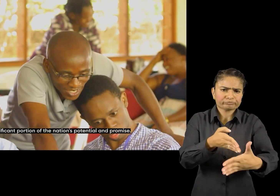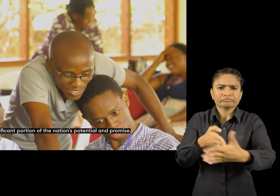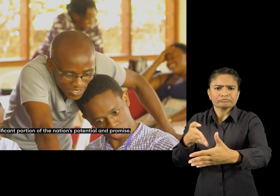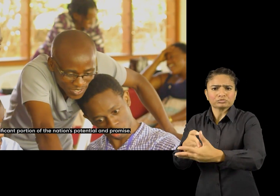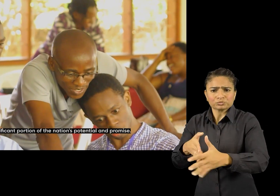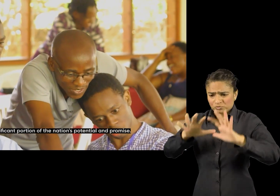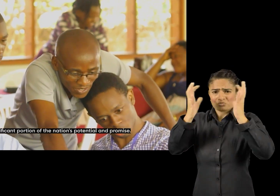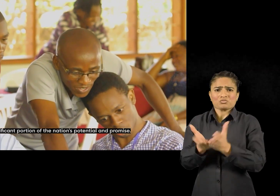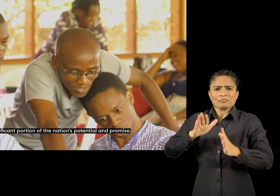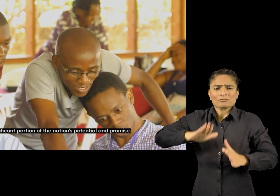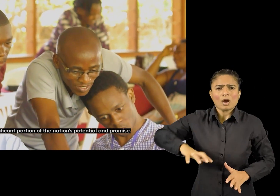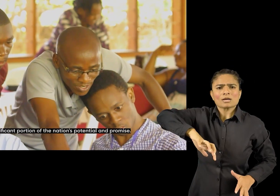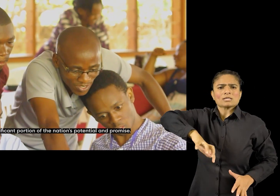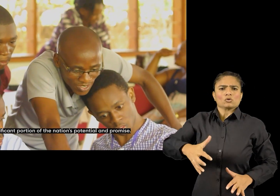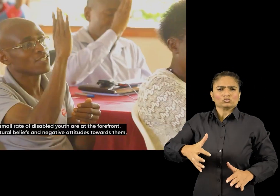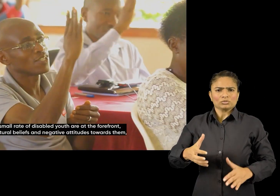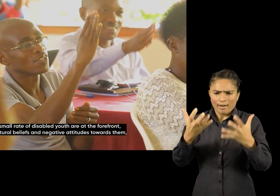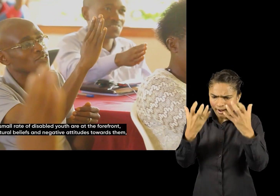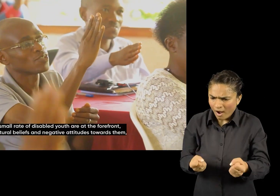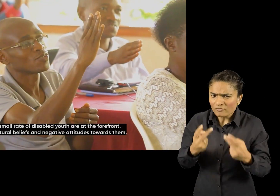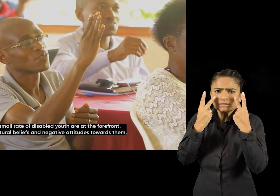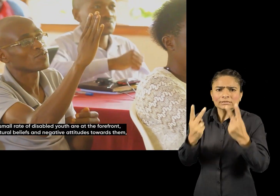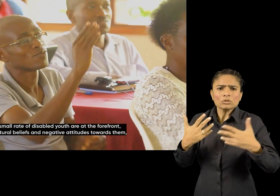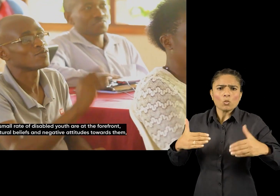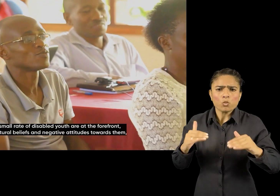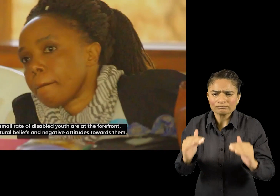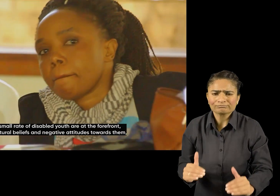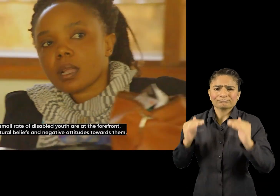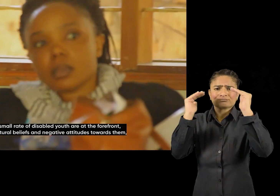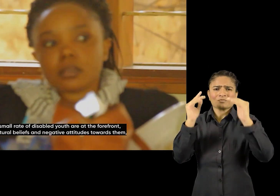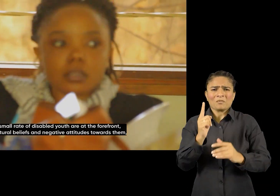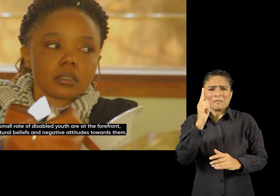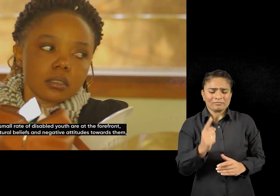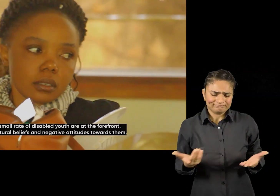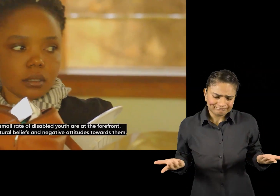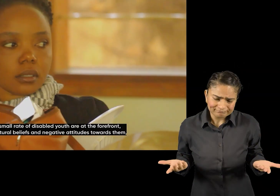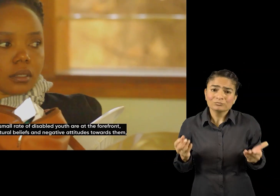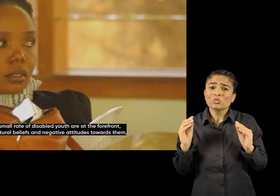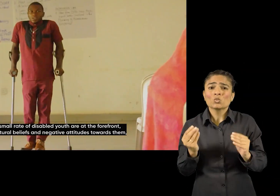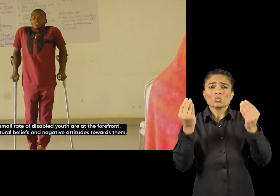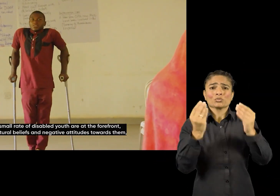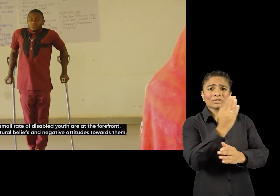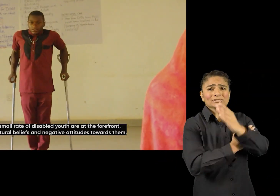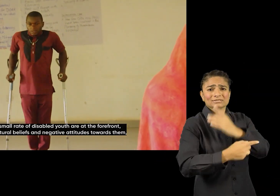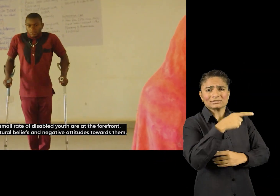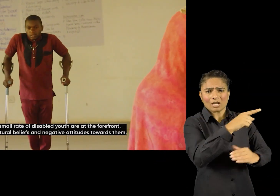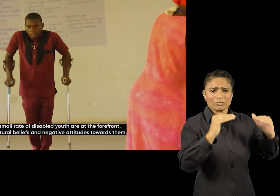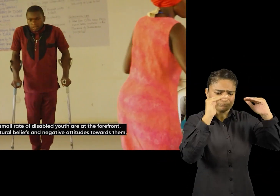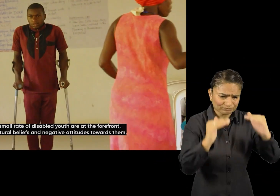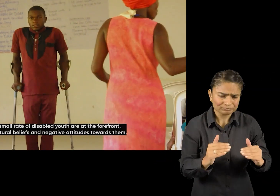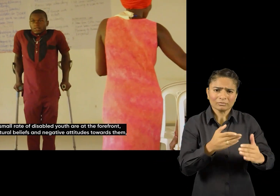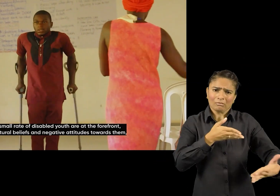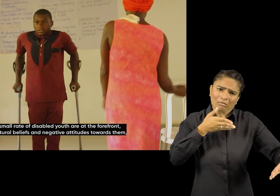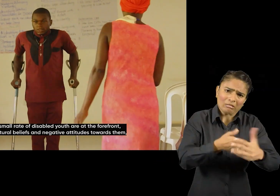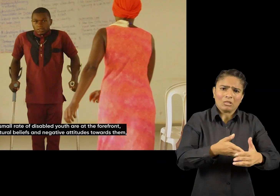of the nation's potential and promise. Sadly, a very small rate of disabled youth are at the